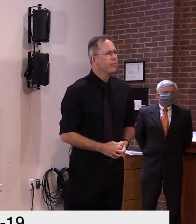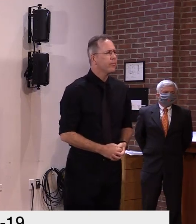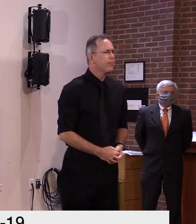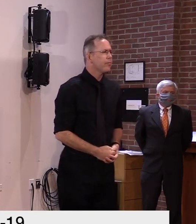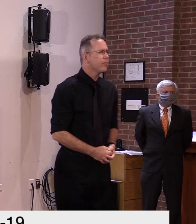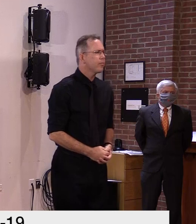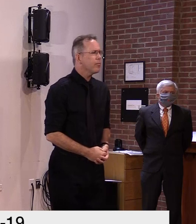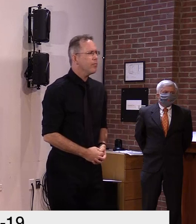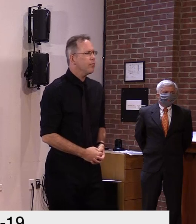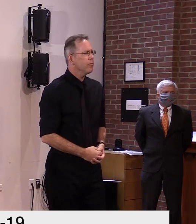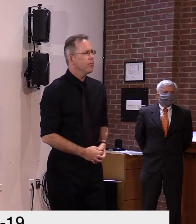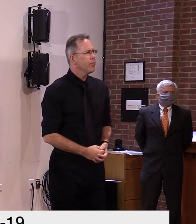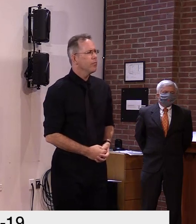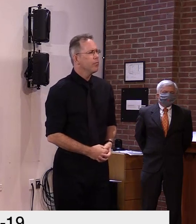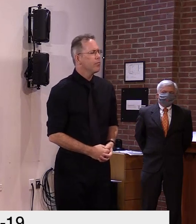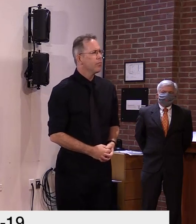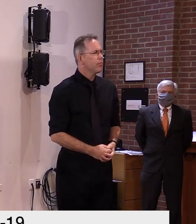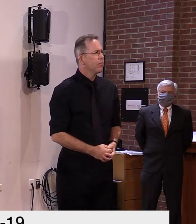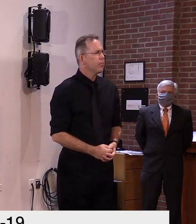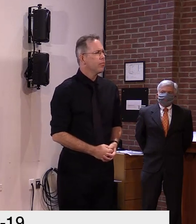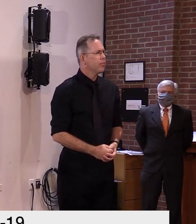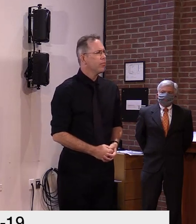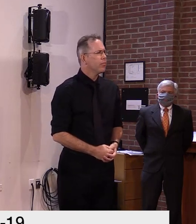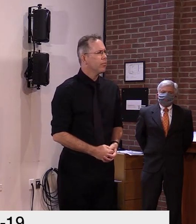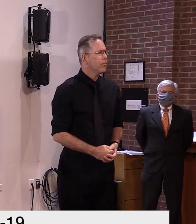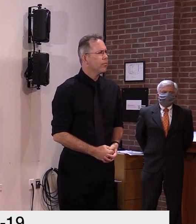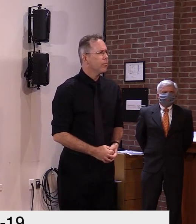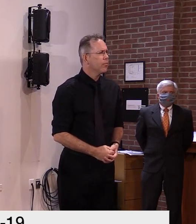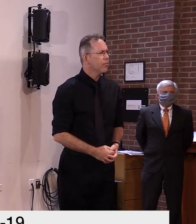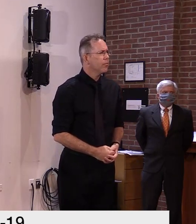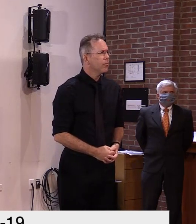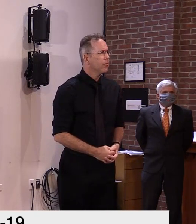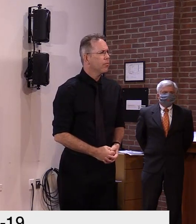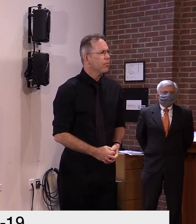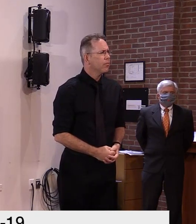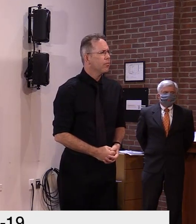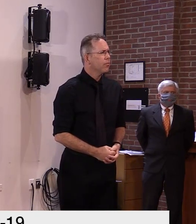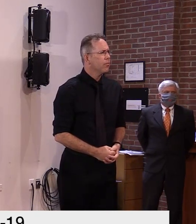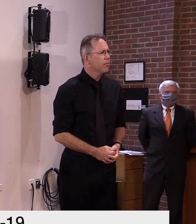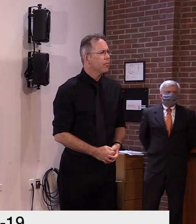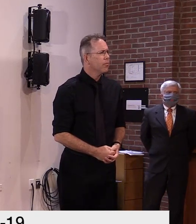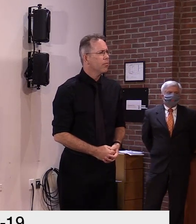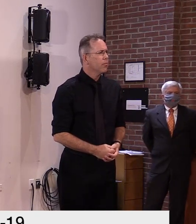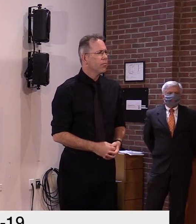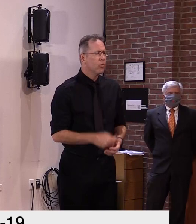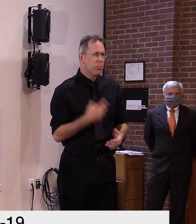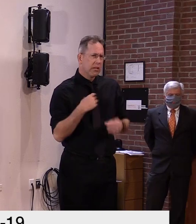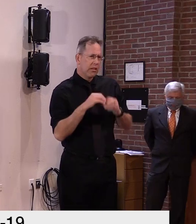lowest point, some 1.8 million people allowed to come into the state right now.